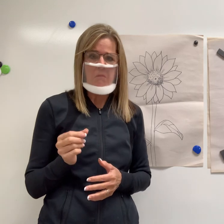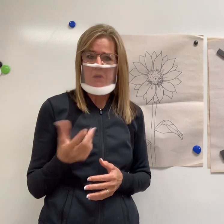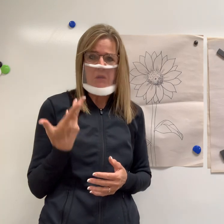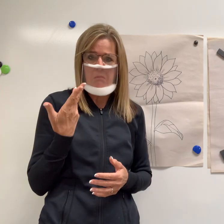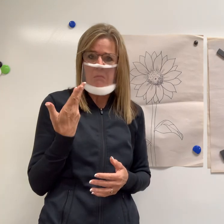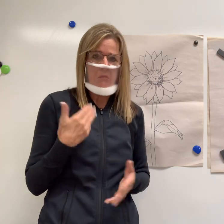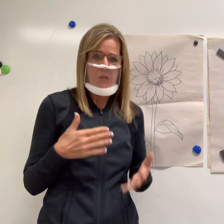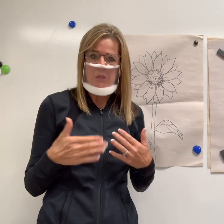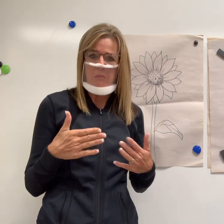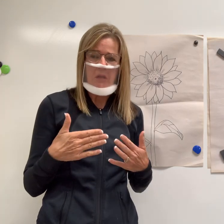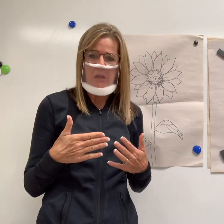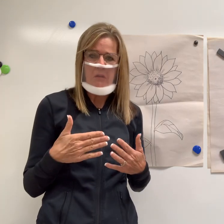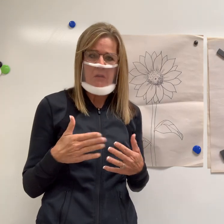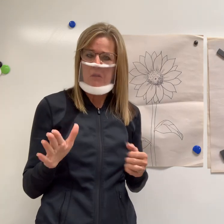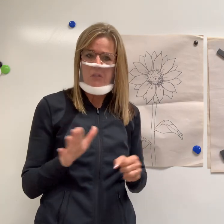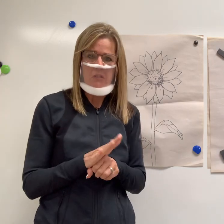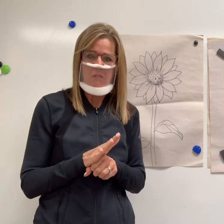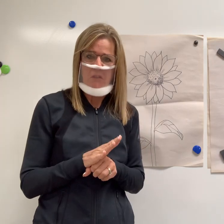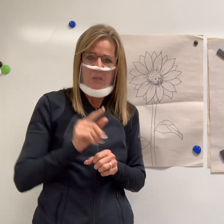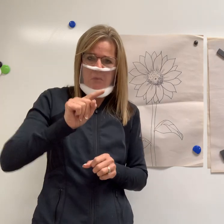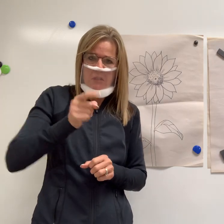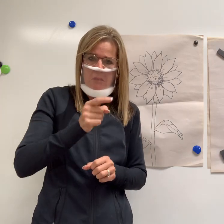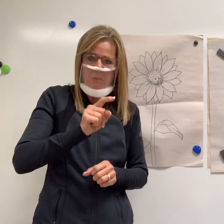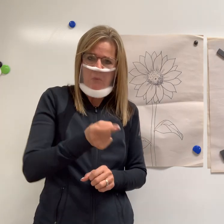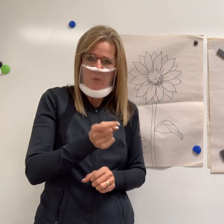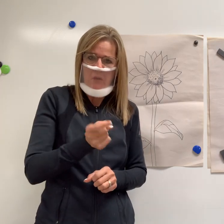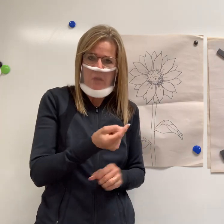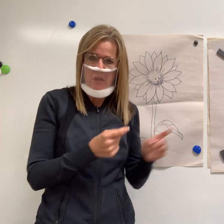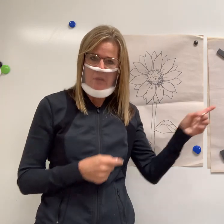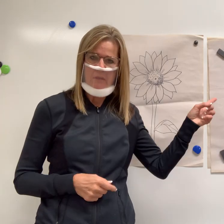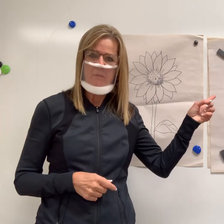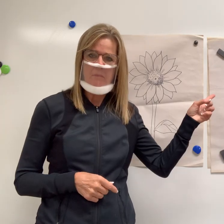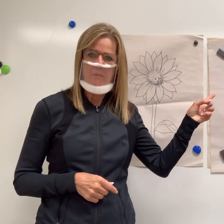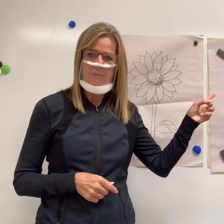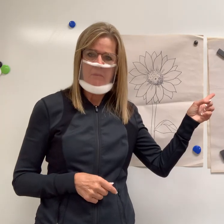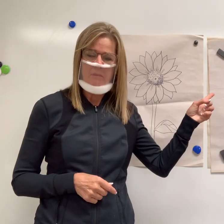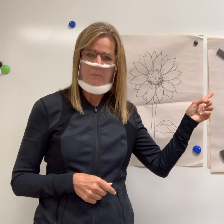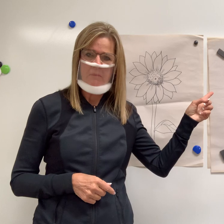knows? You can just fill this space in with some little curve lines just kind of going around.